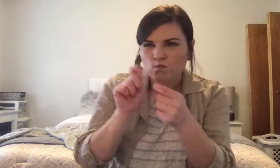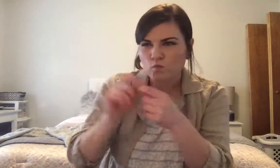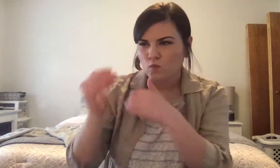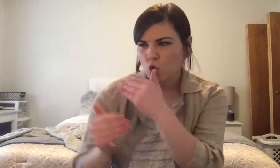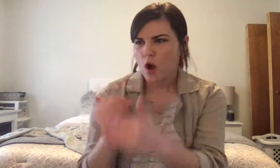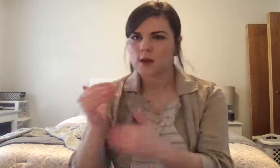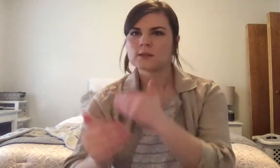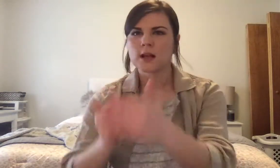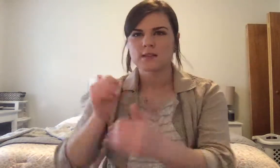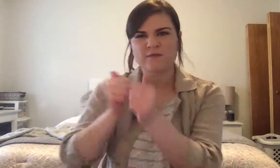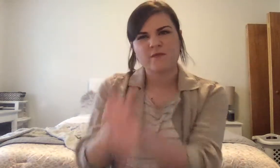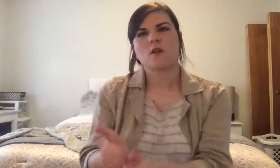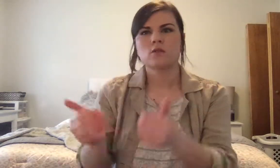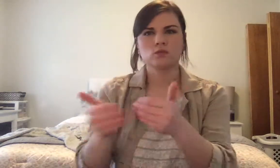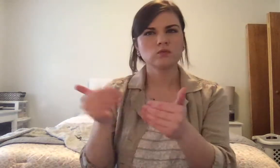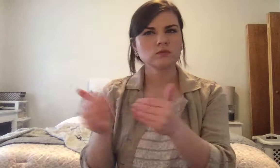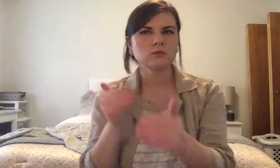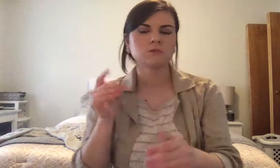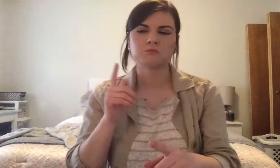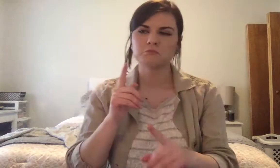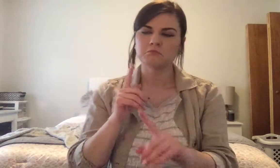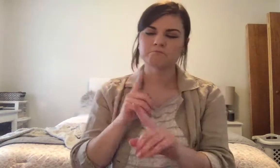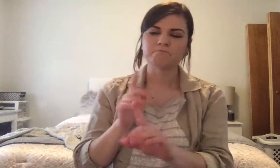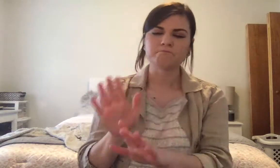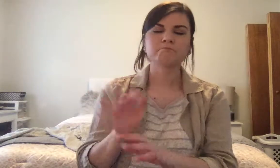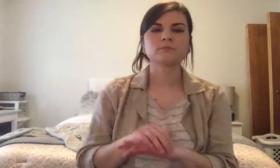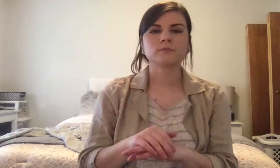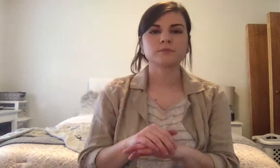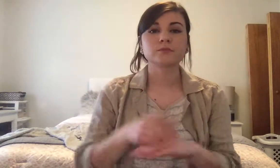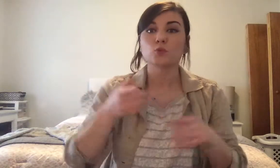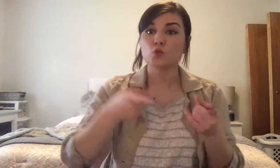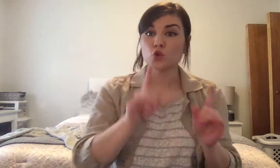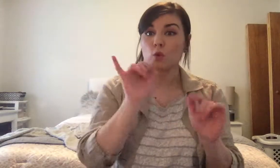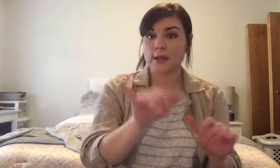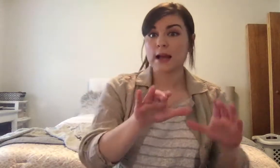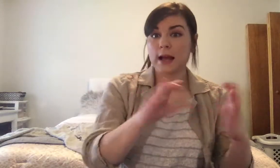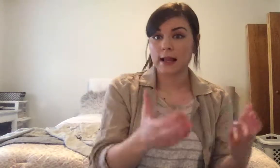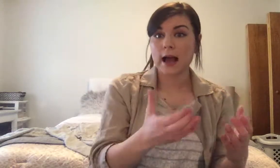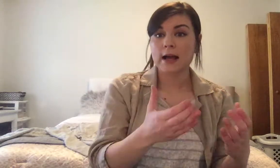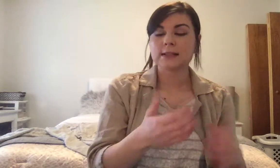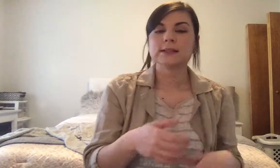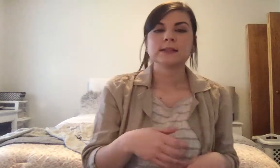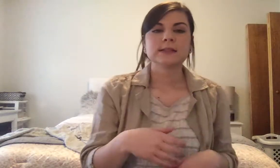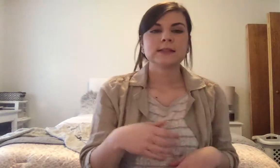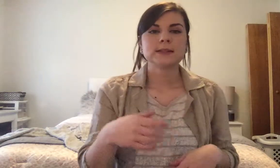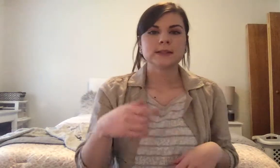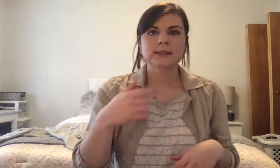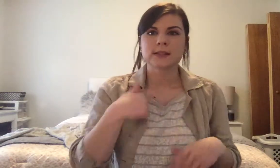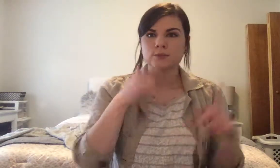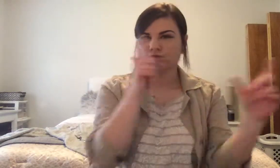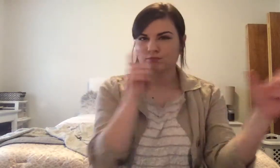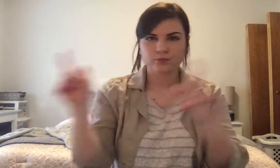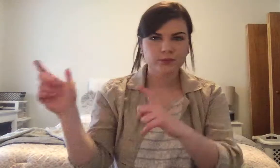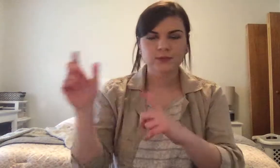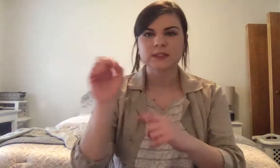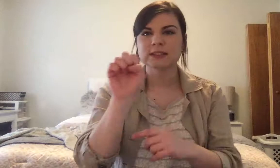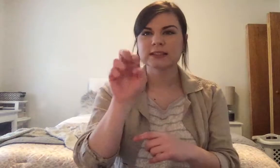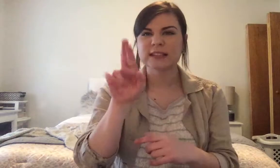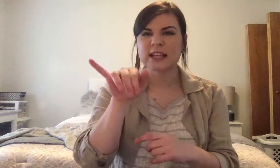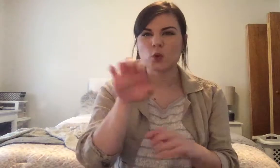look. Also during that class, I had my first chance to shoot a series, and I shot a series titled